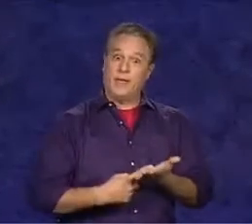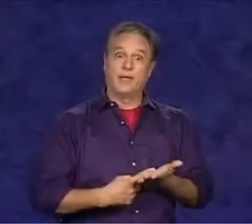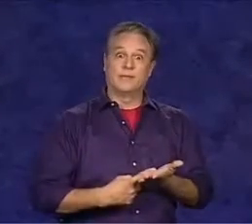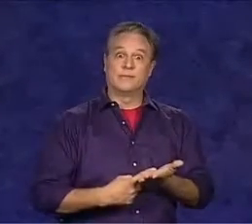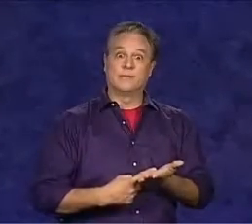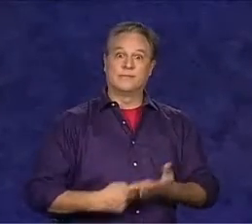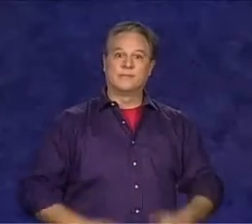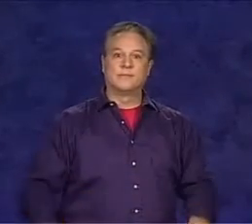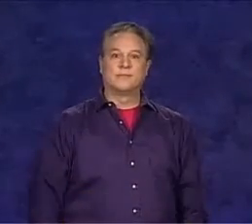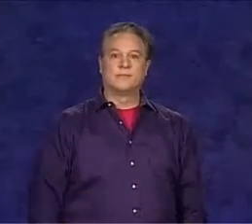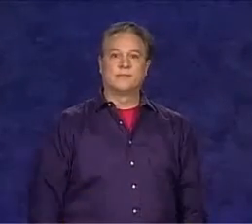debate.